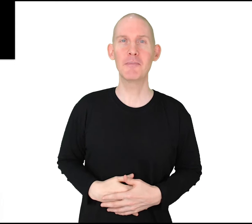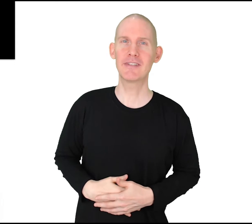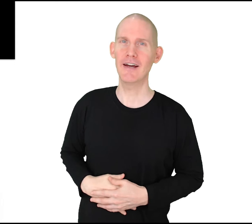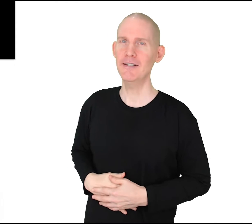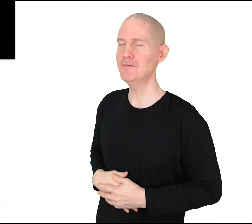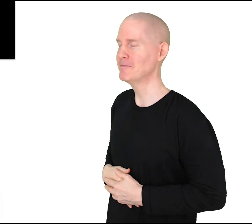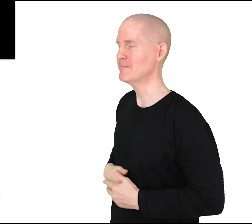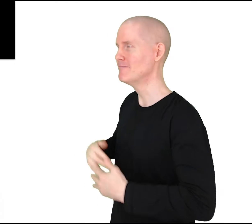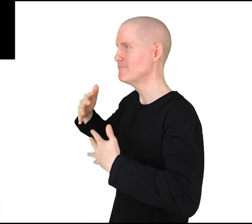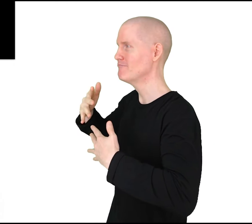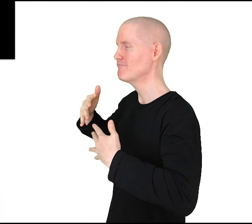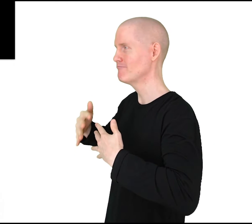side.